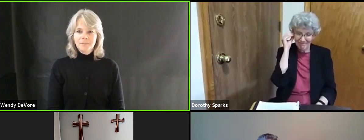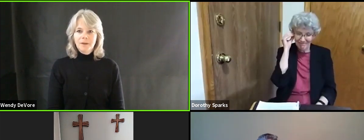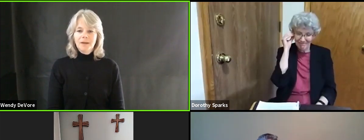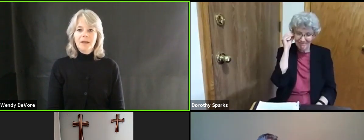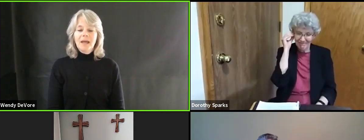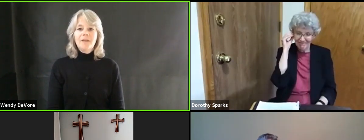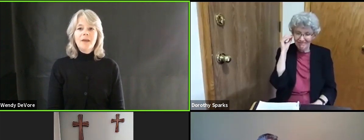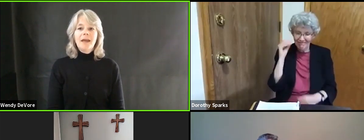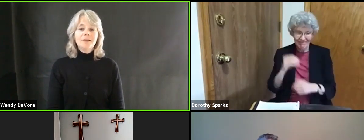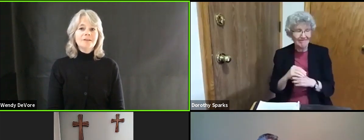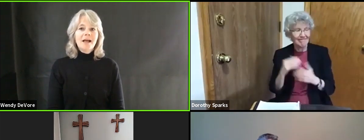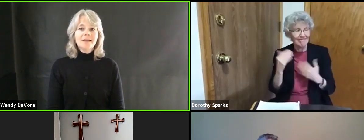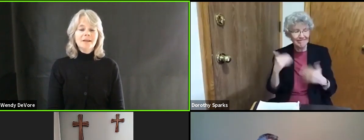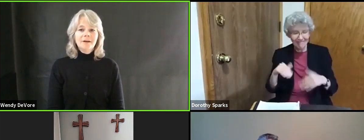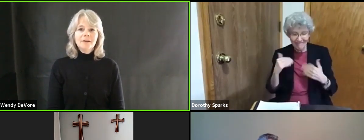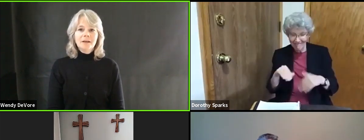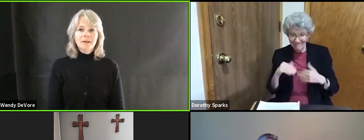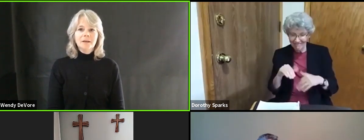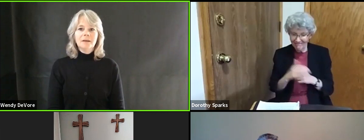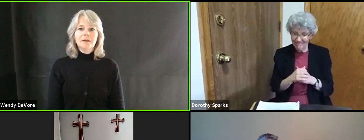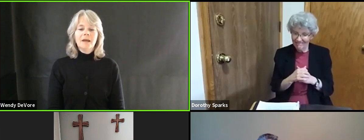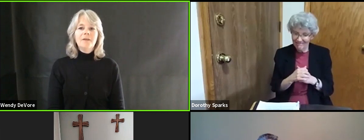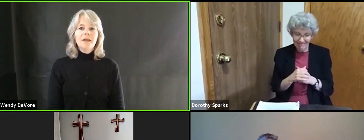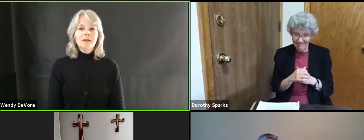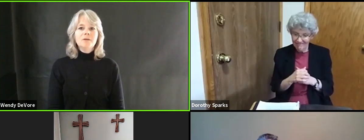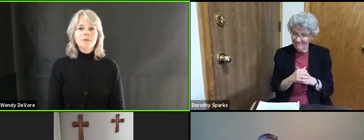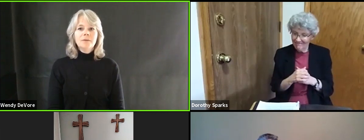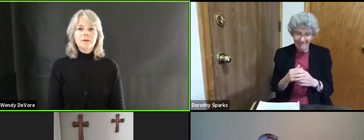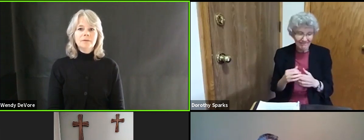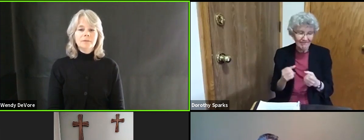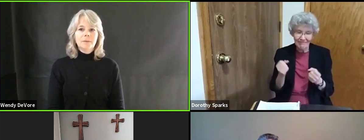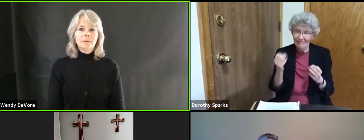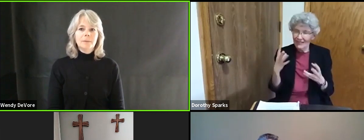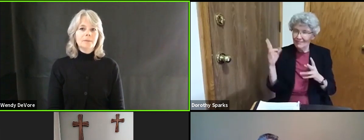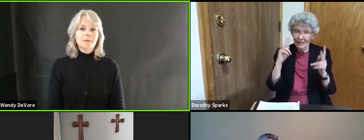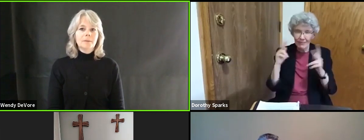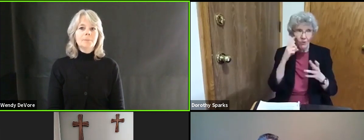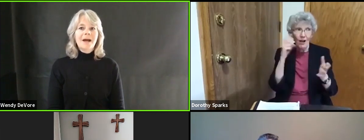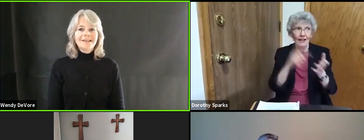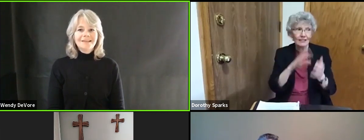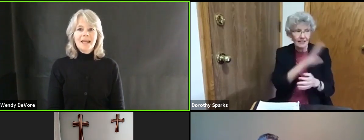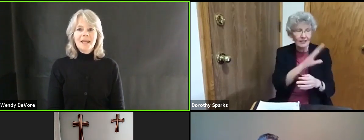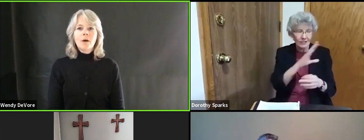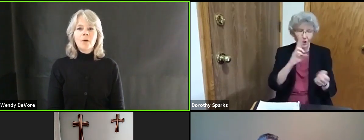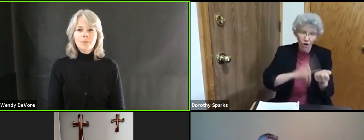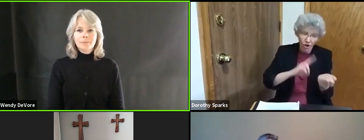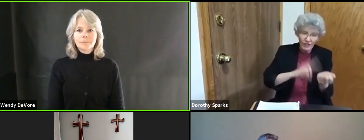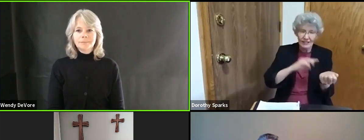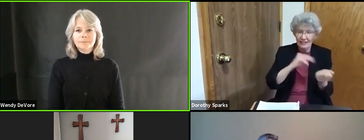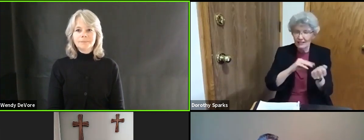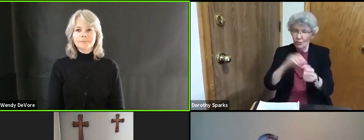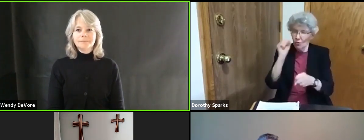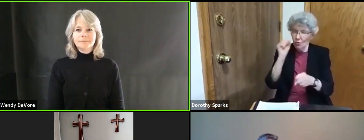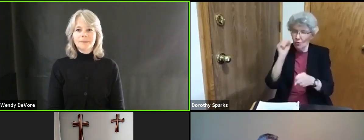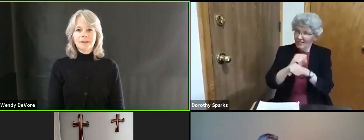unity and solidarity. And they can do this by staying